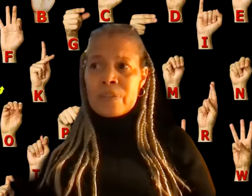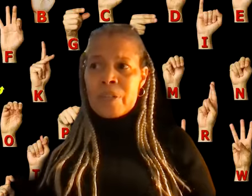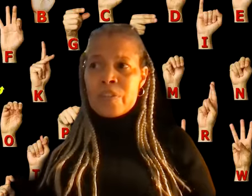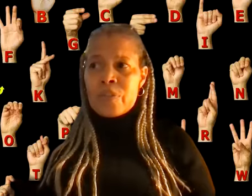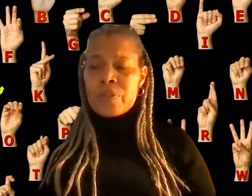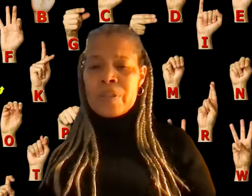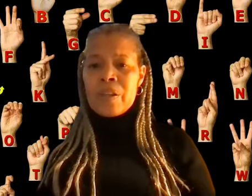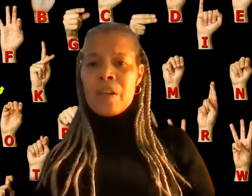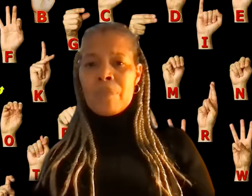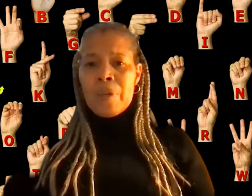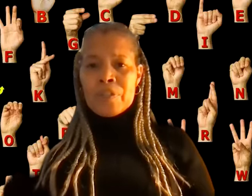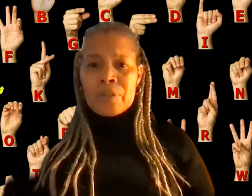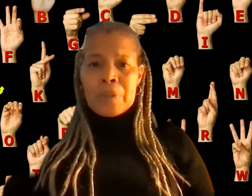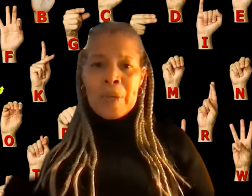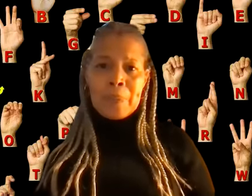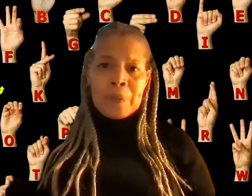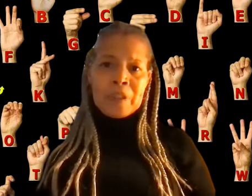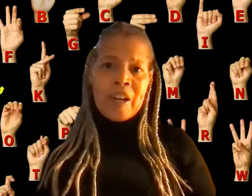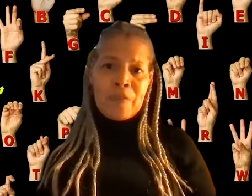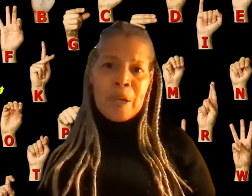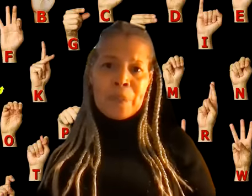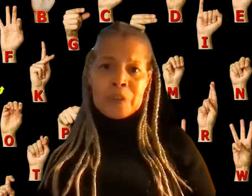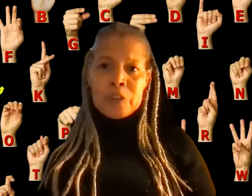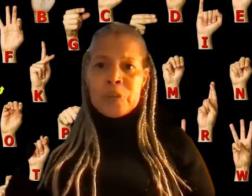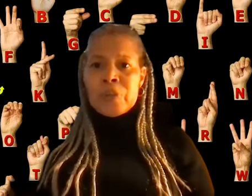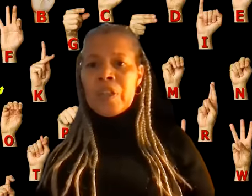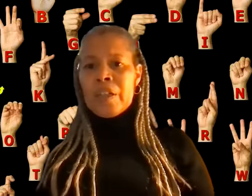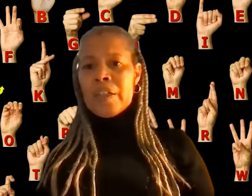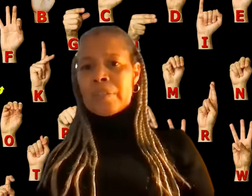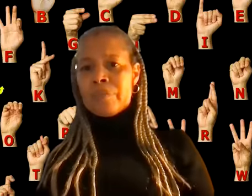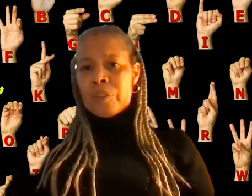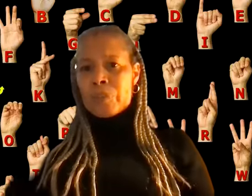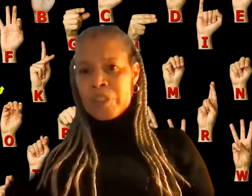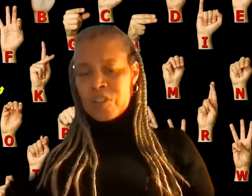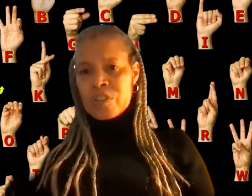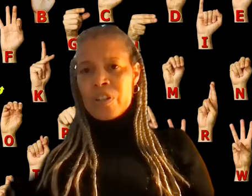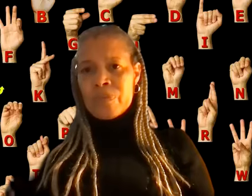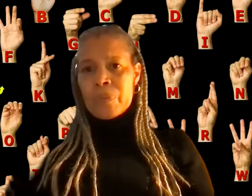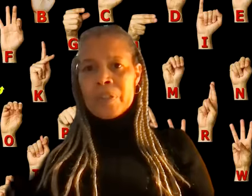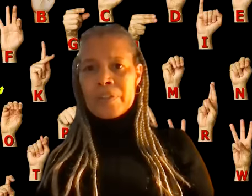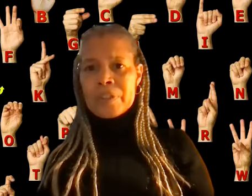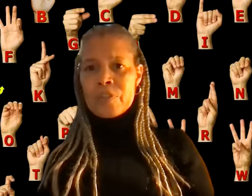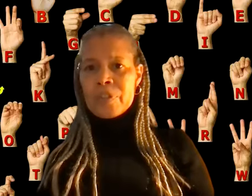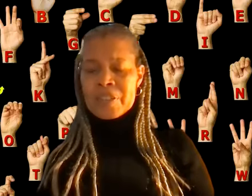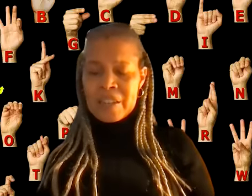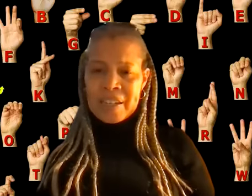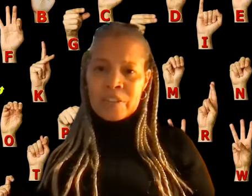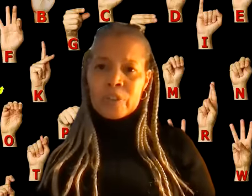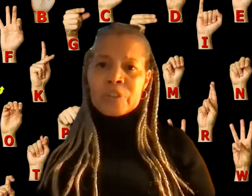threat to the pencil and paper and graph paper to, um, you know, production of whatever it is you have designed. You don't